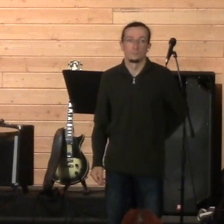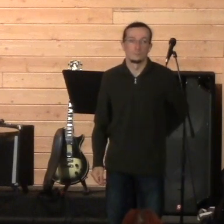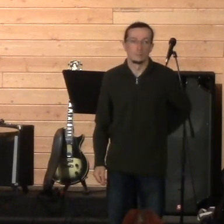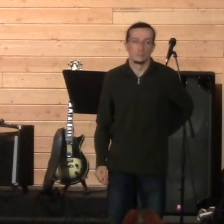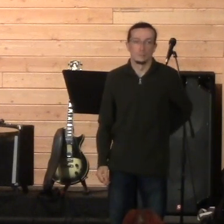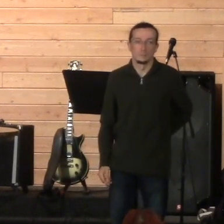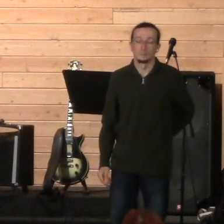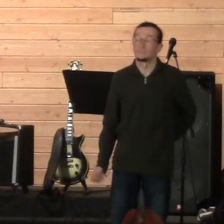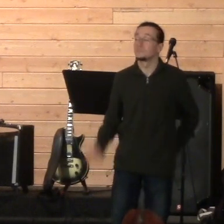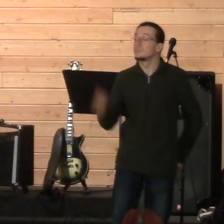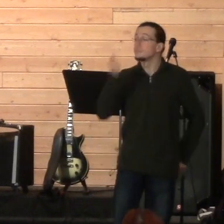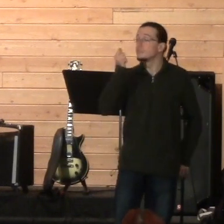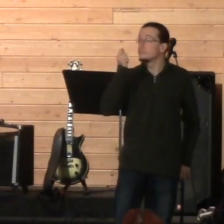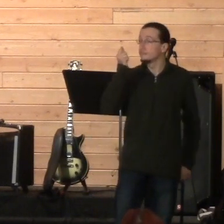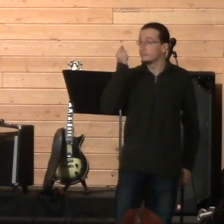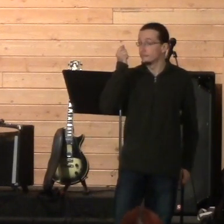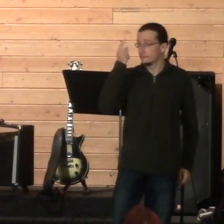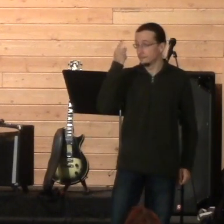See,